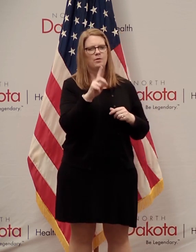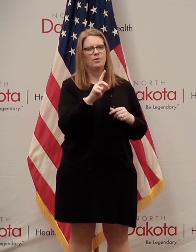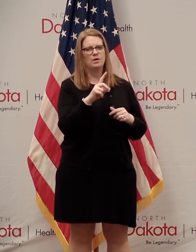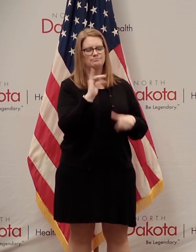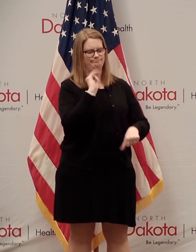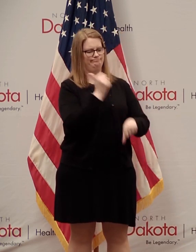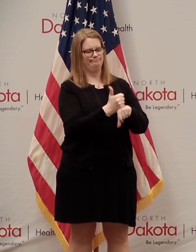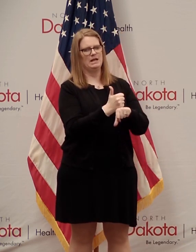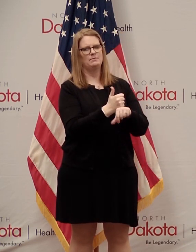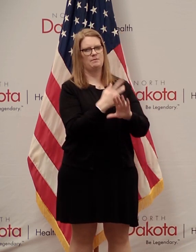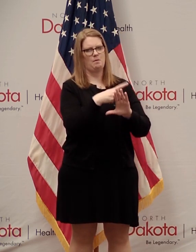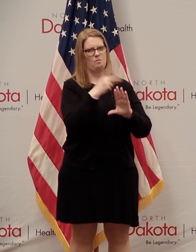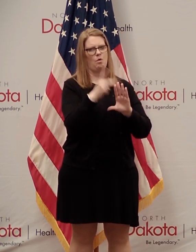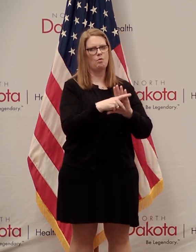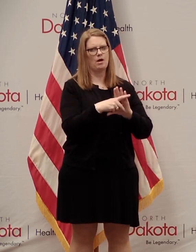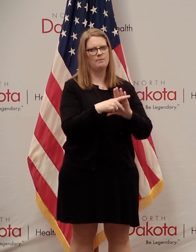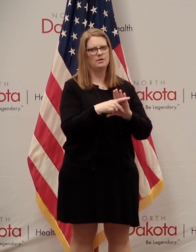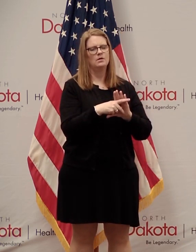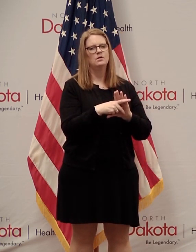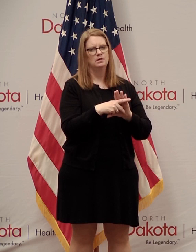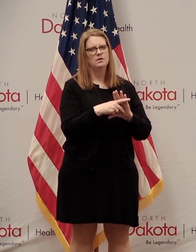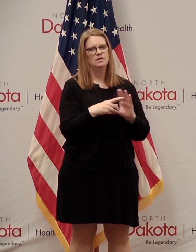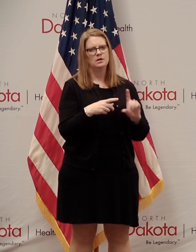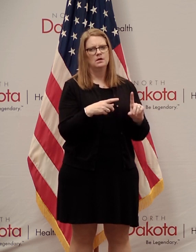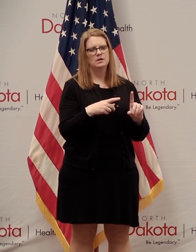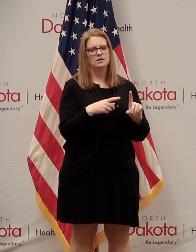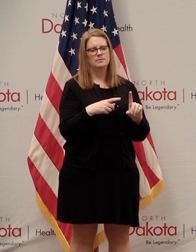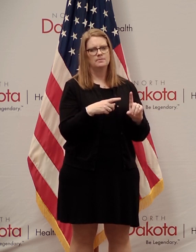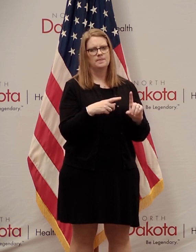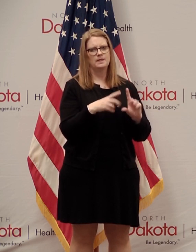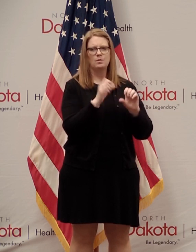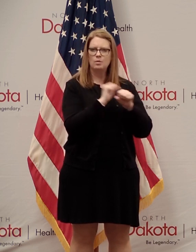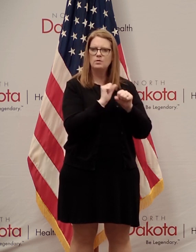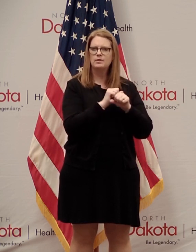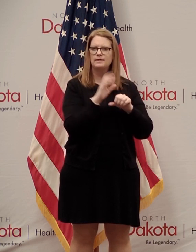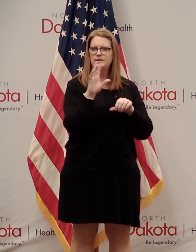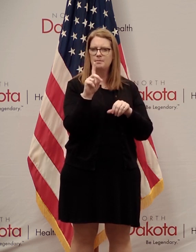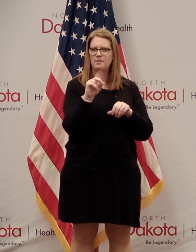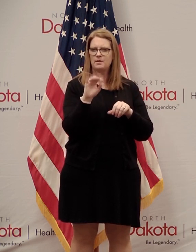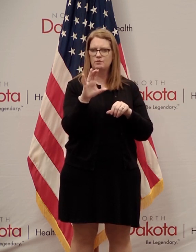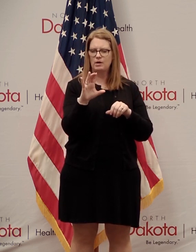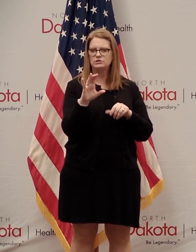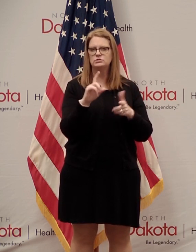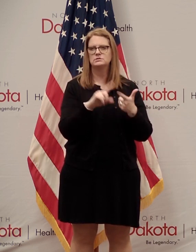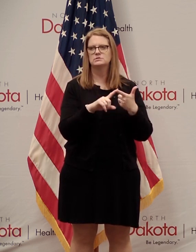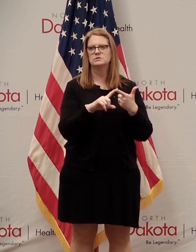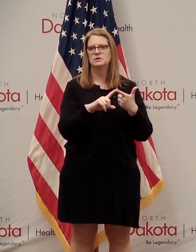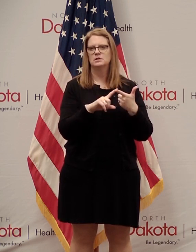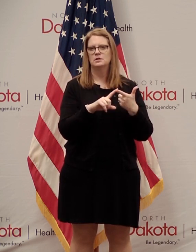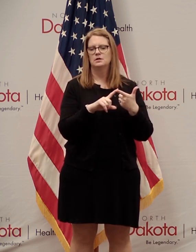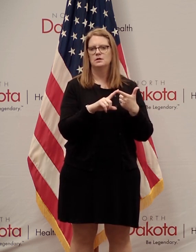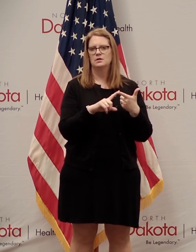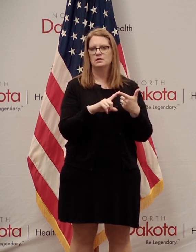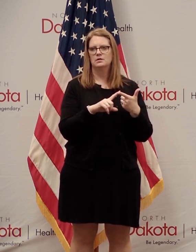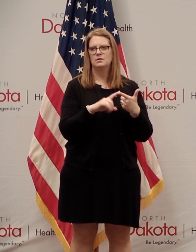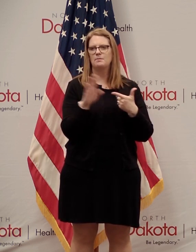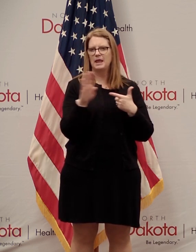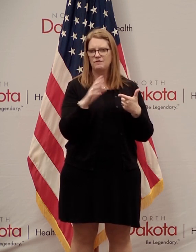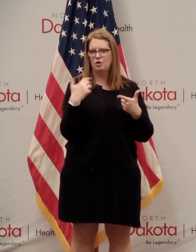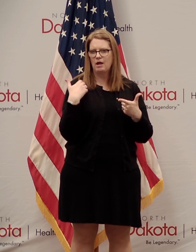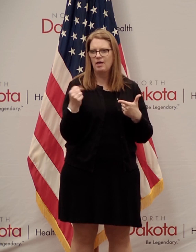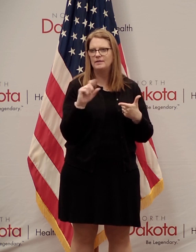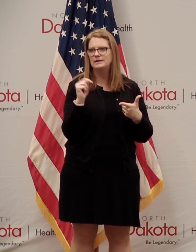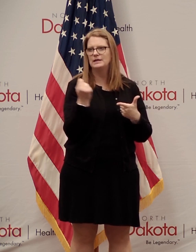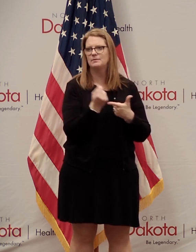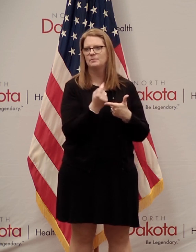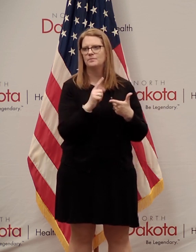fantastic program a couple years ago, and this was in connection with our Department of Corrections, the behavioral health